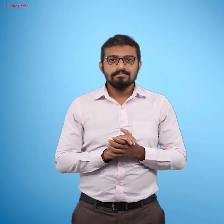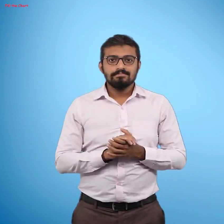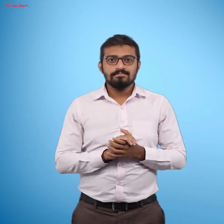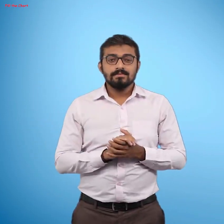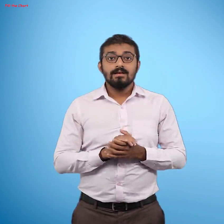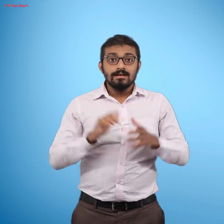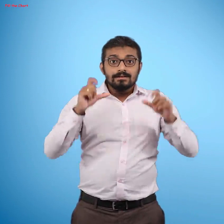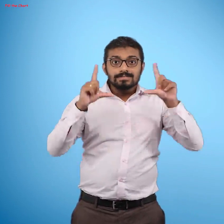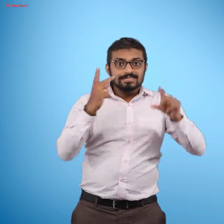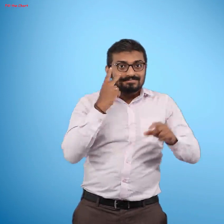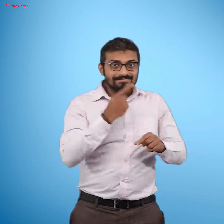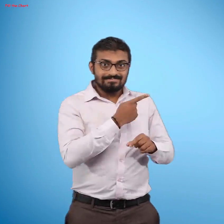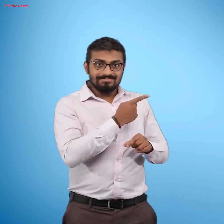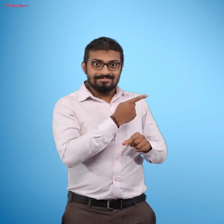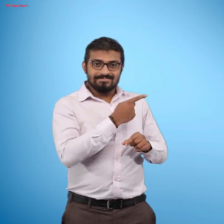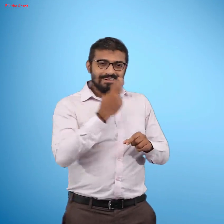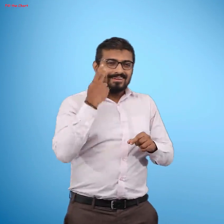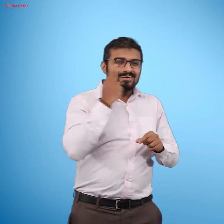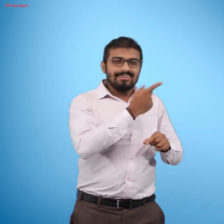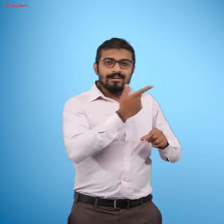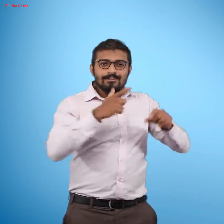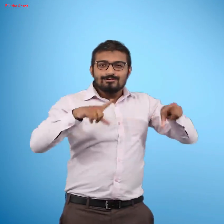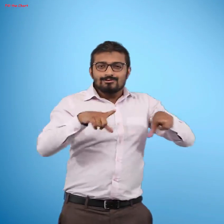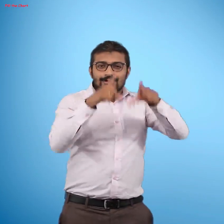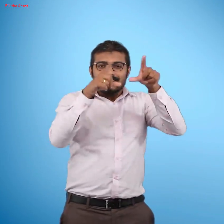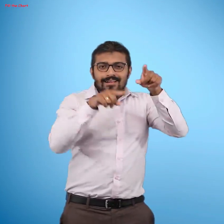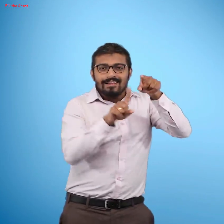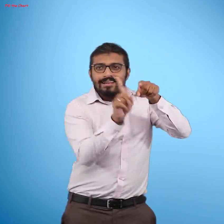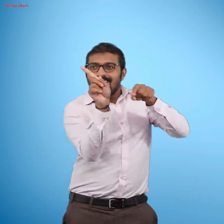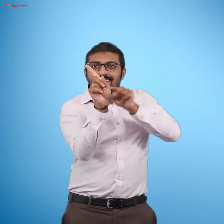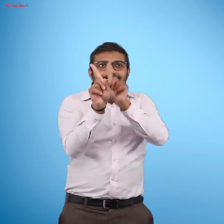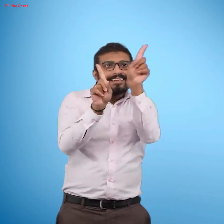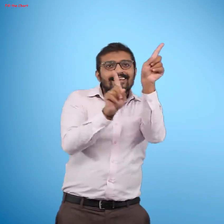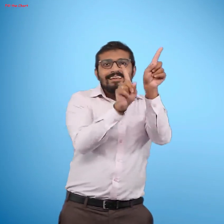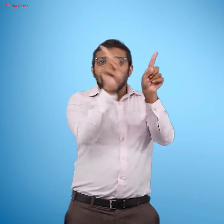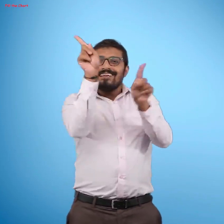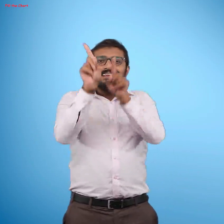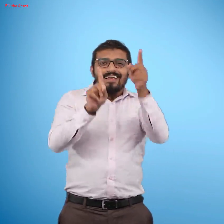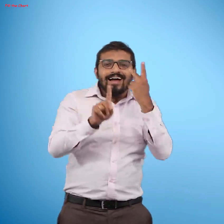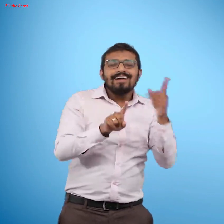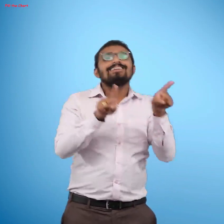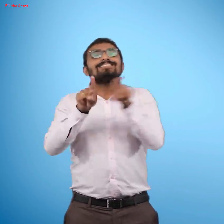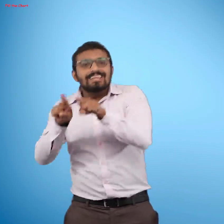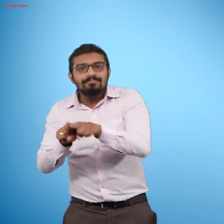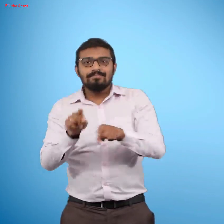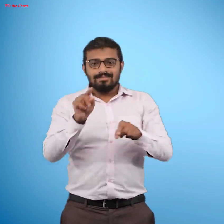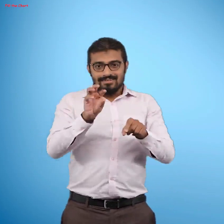Look at the factor tree. Now, can you make another tree like this?